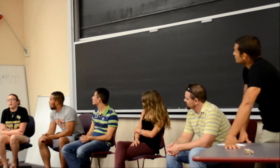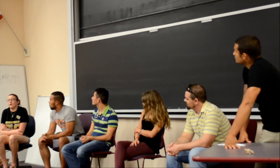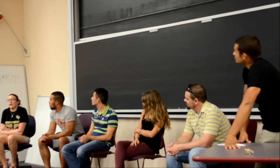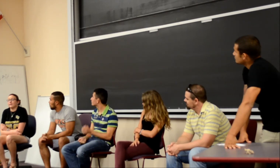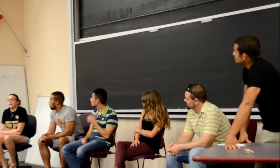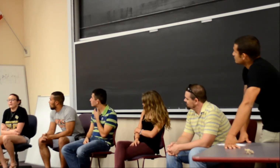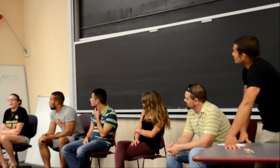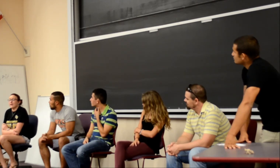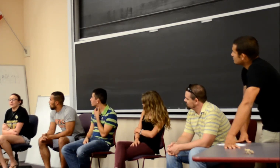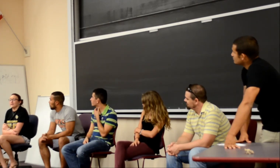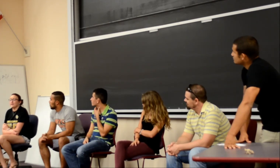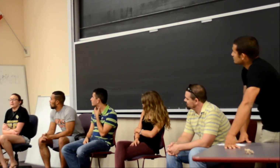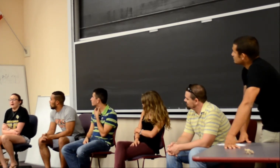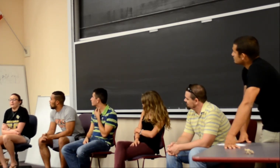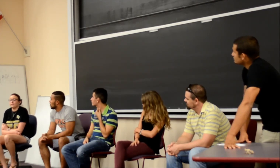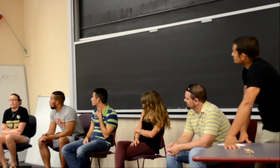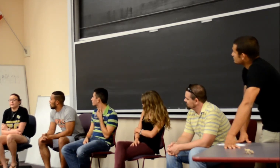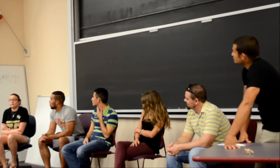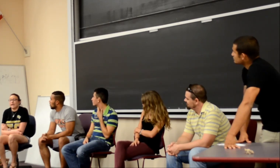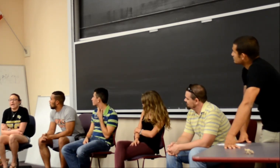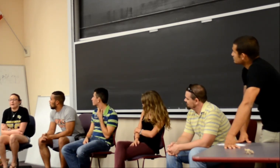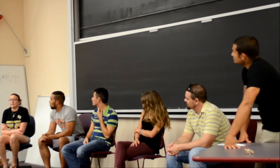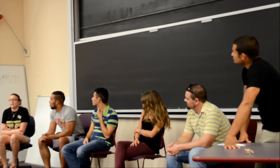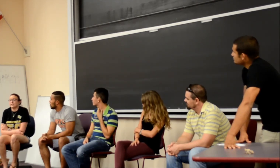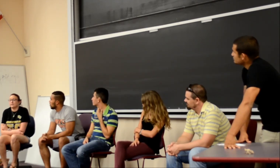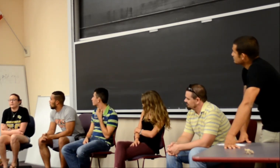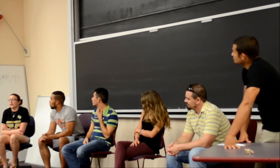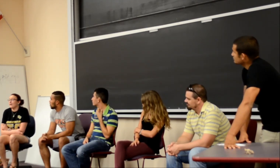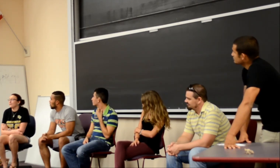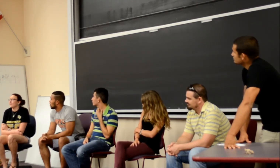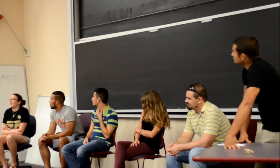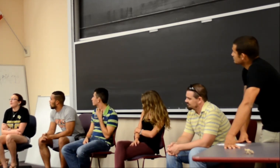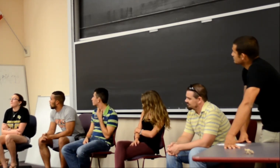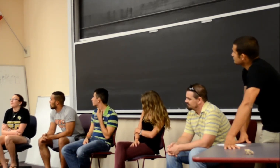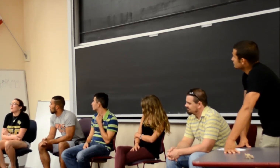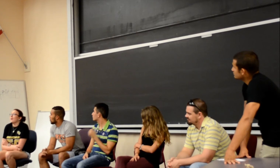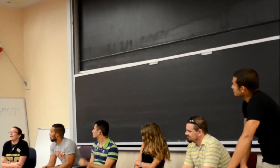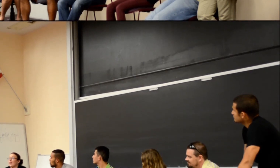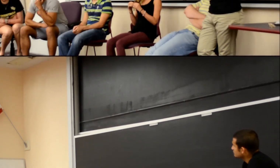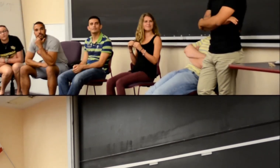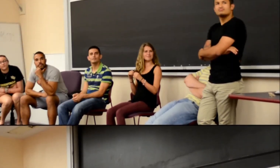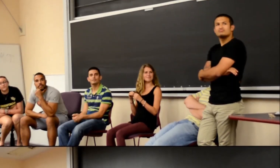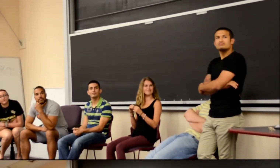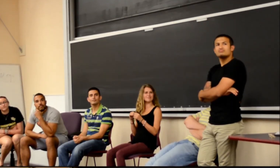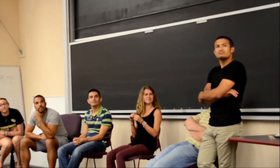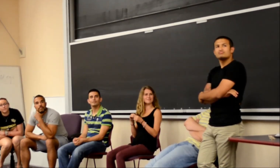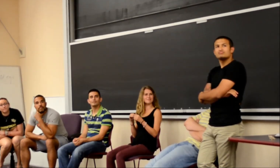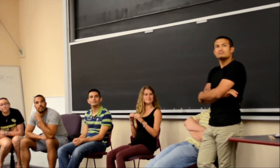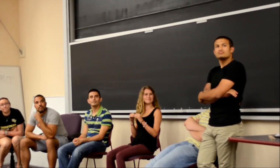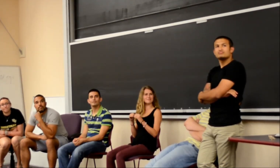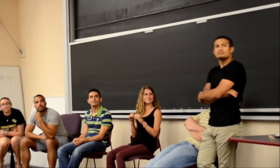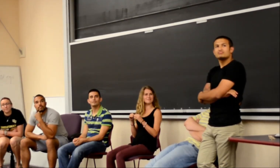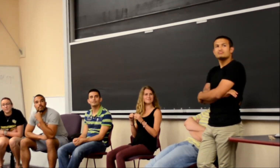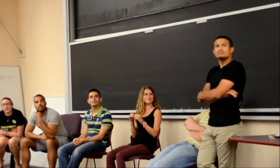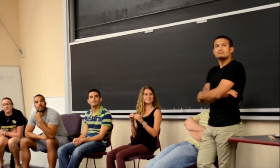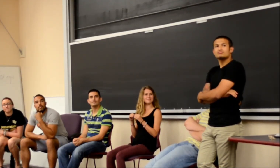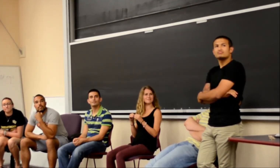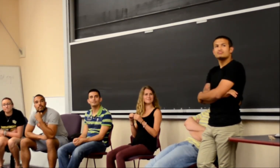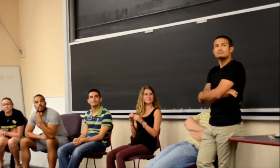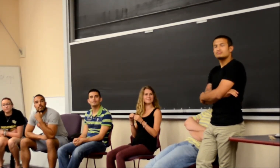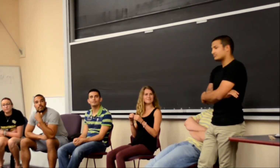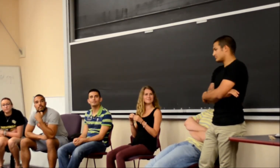home or at the movie theater, I use like captioning for everything. Advice for everybody, if they want to become